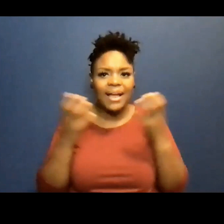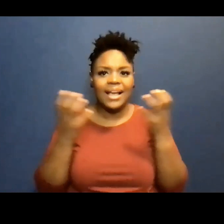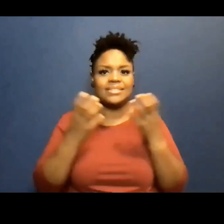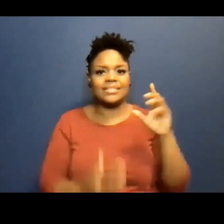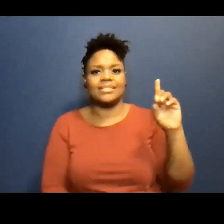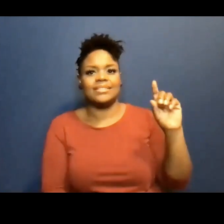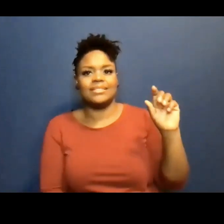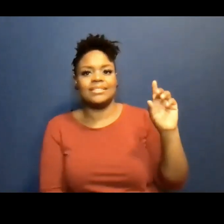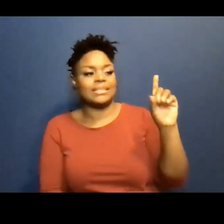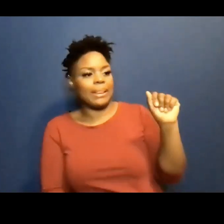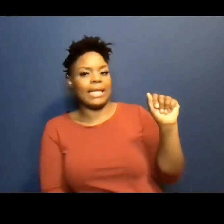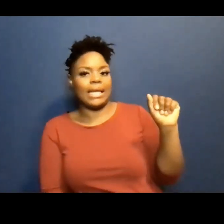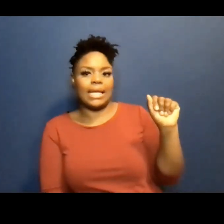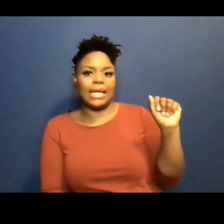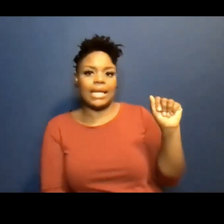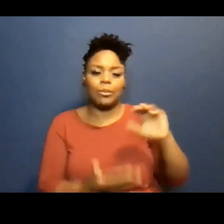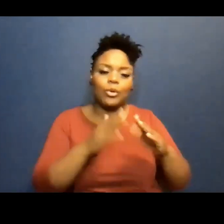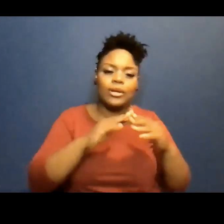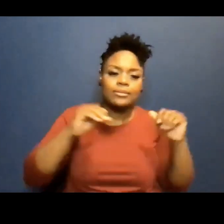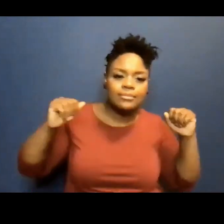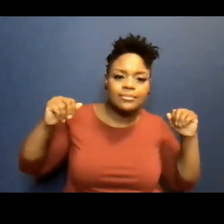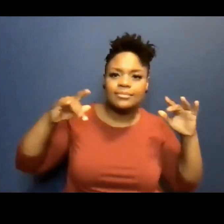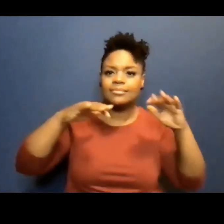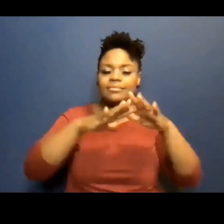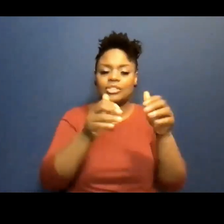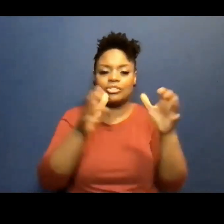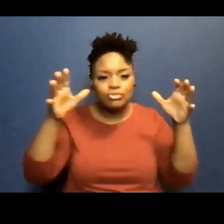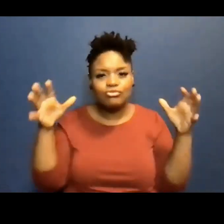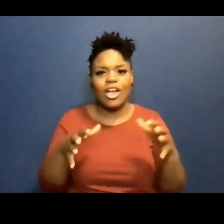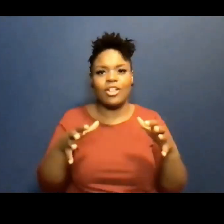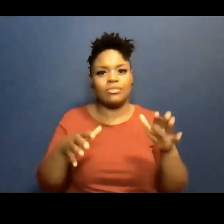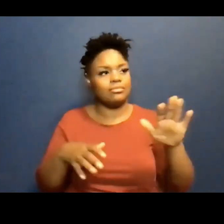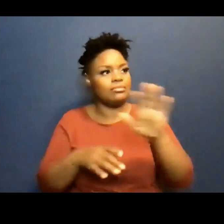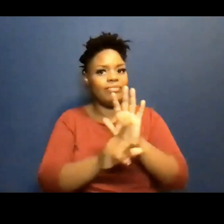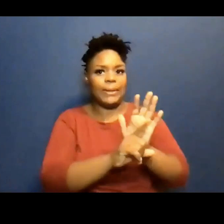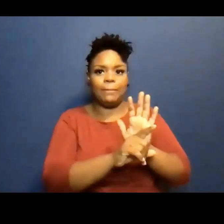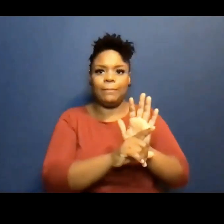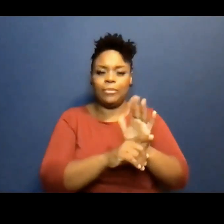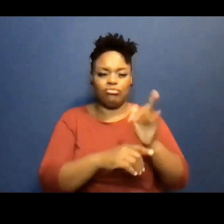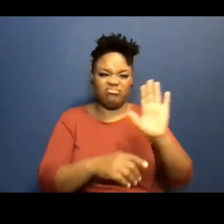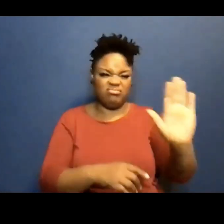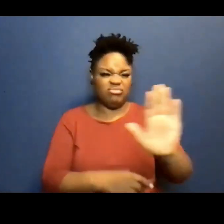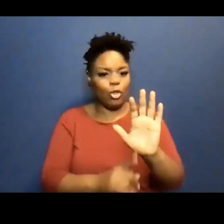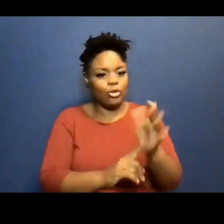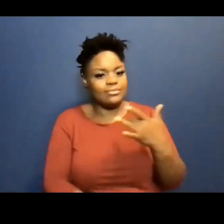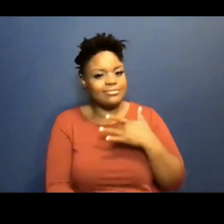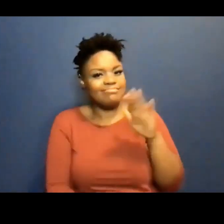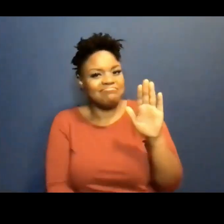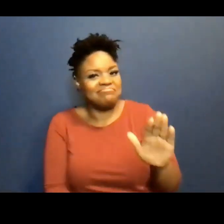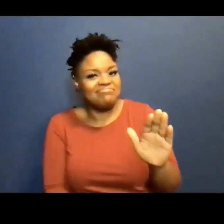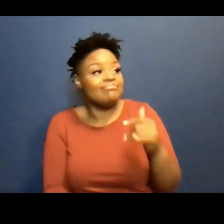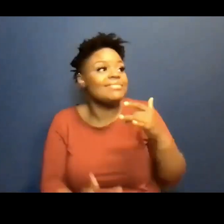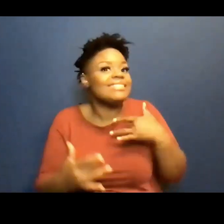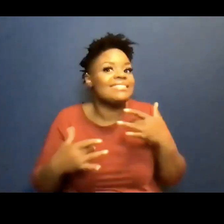culture. And this year, it's amazing too that here we are sharing it with the entire world. So a